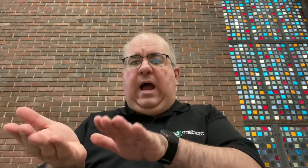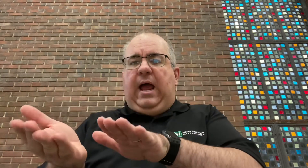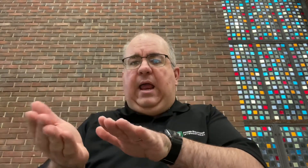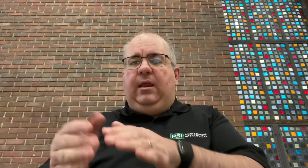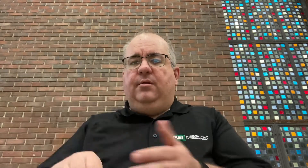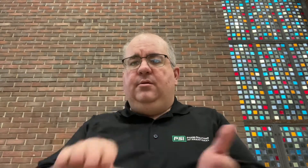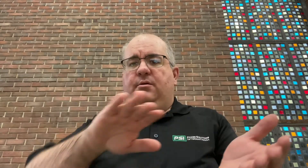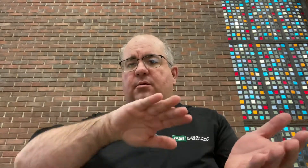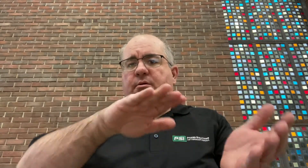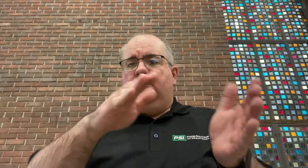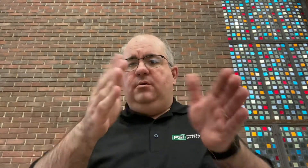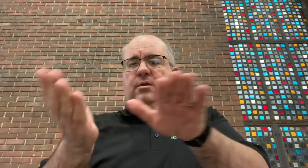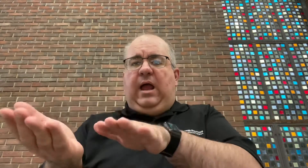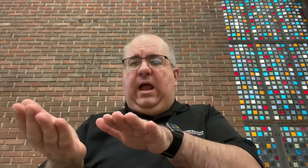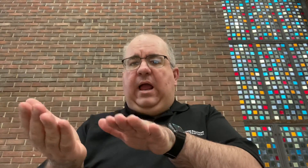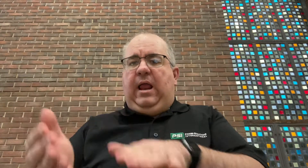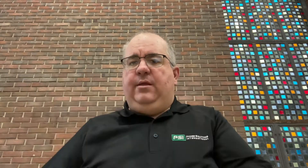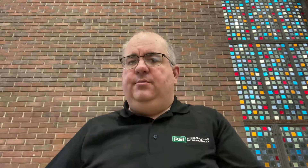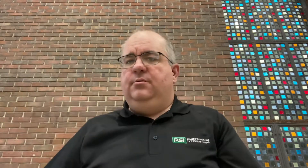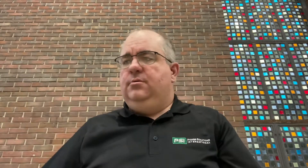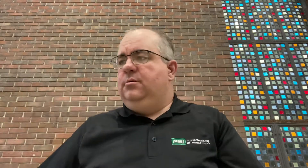Die, die.